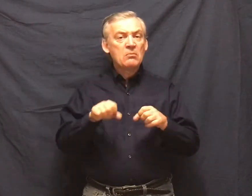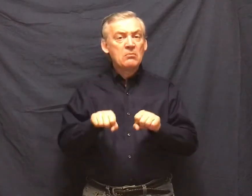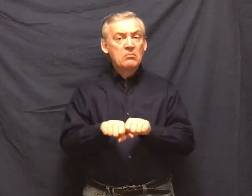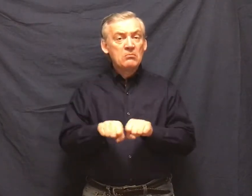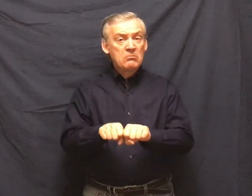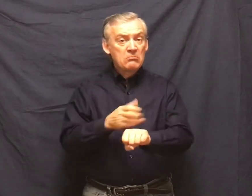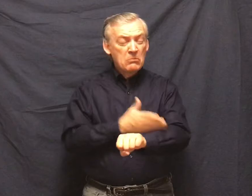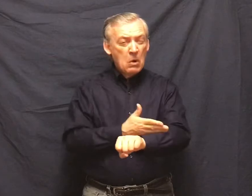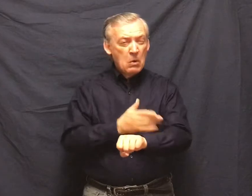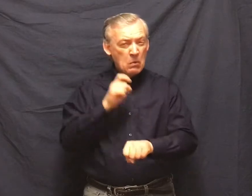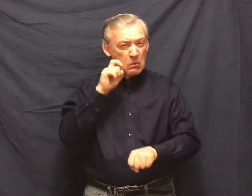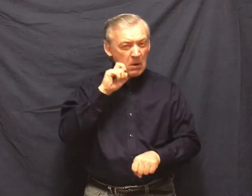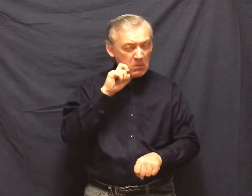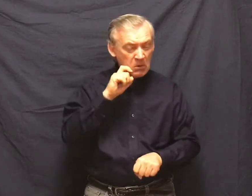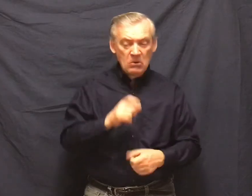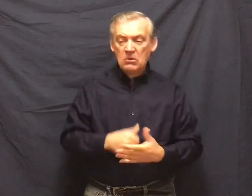a big alarm clock,